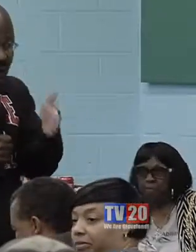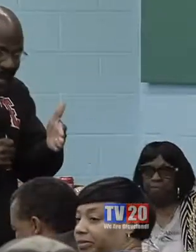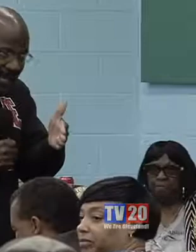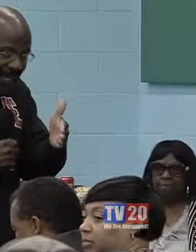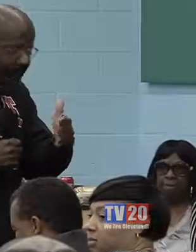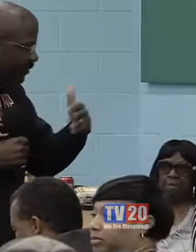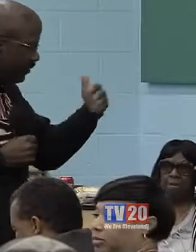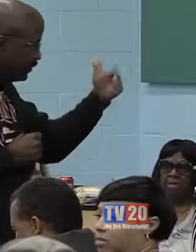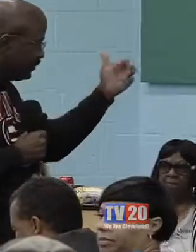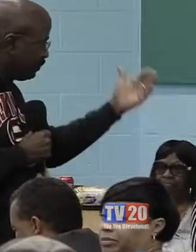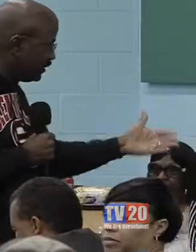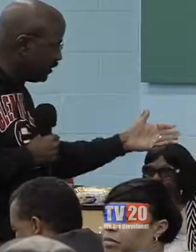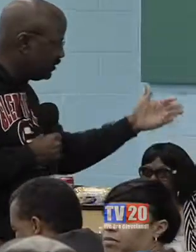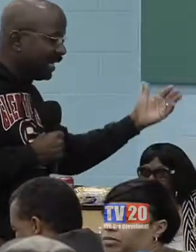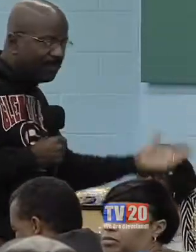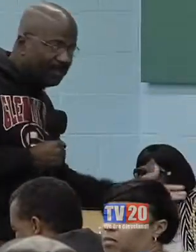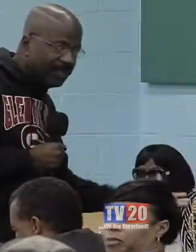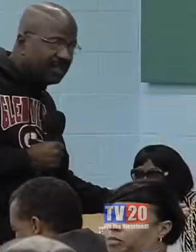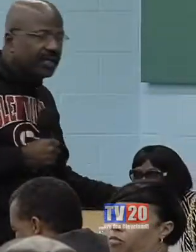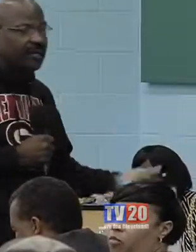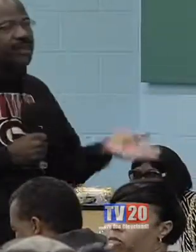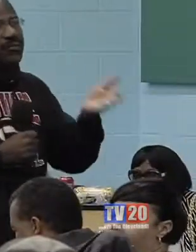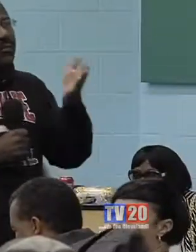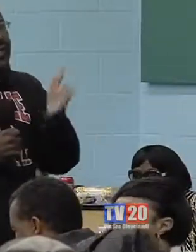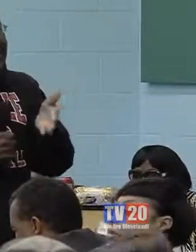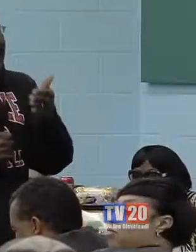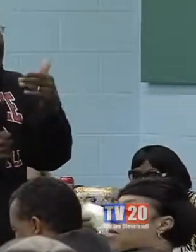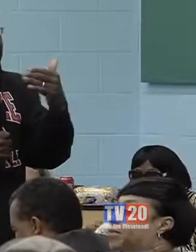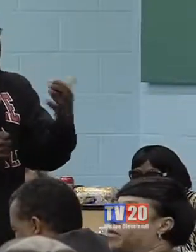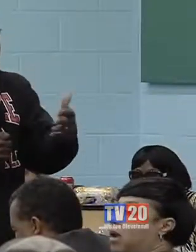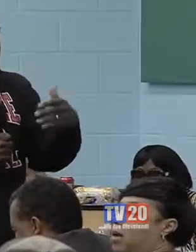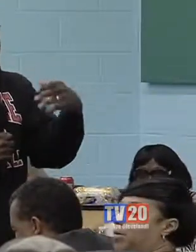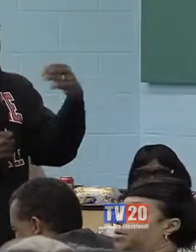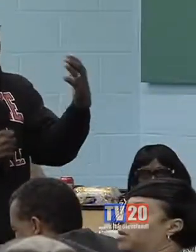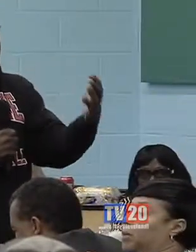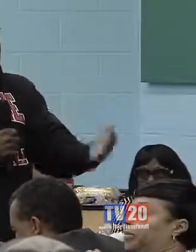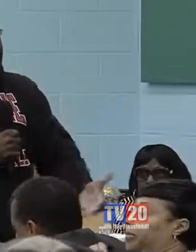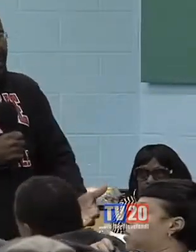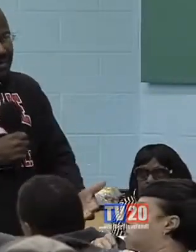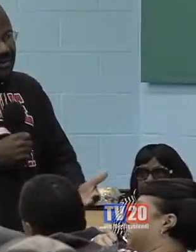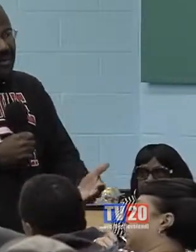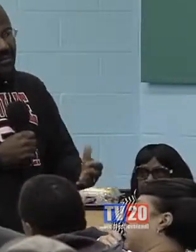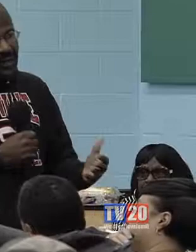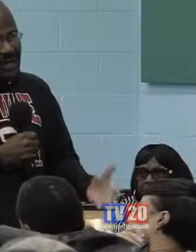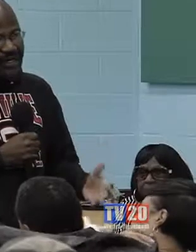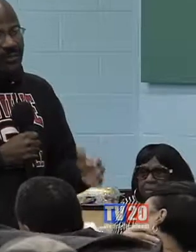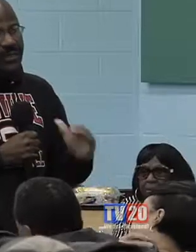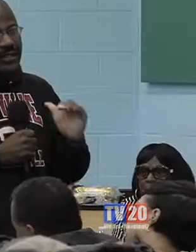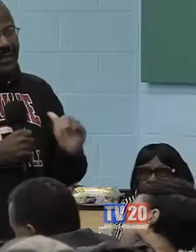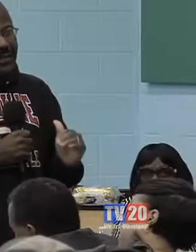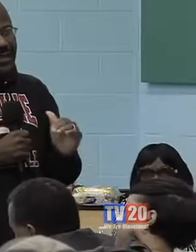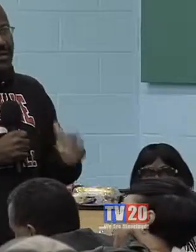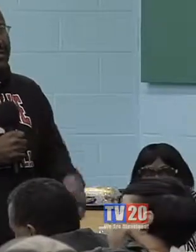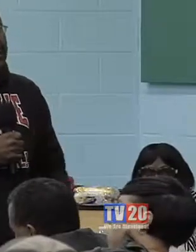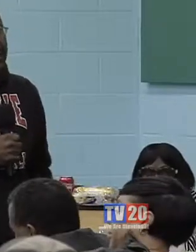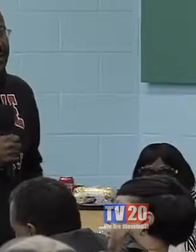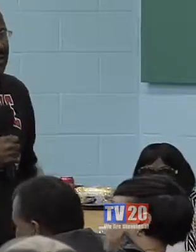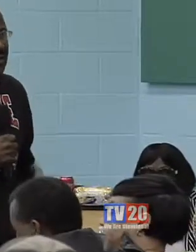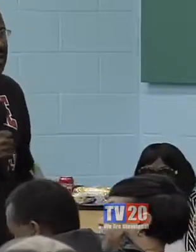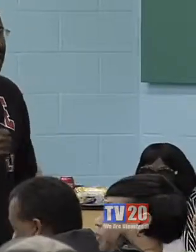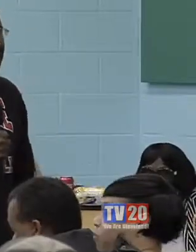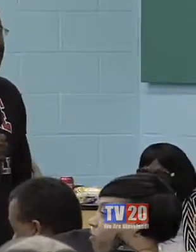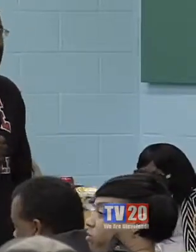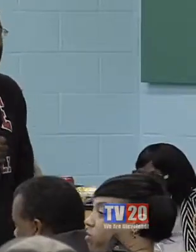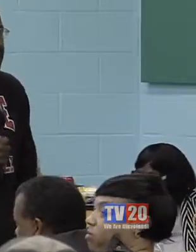of why suspension is happening. But if we can get in there to figure it out why, then we can come back on